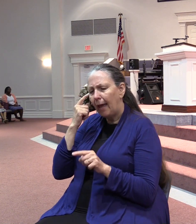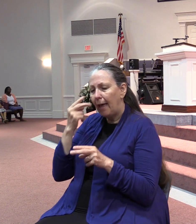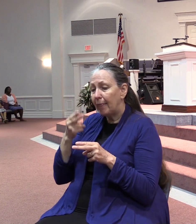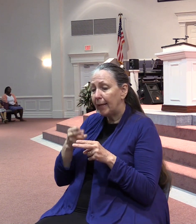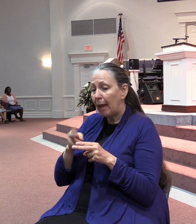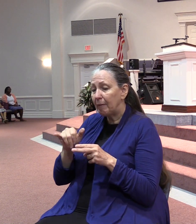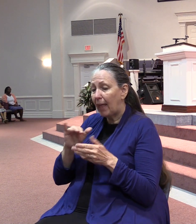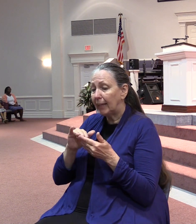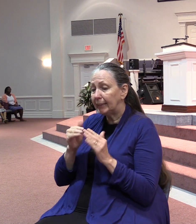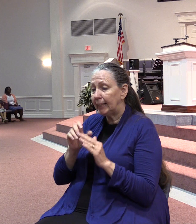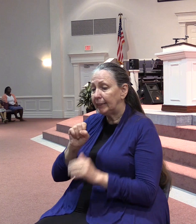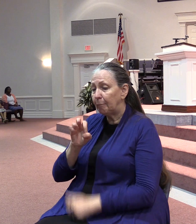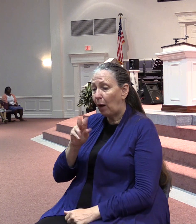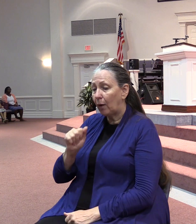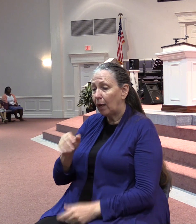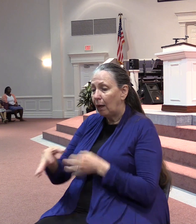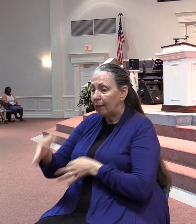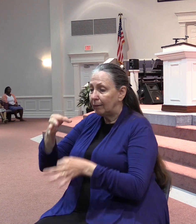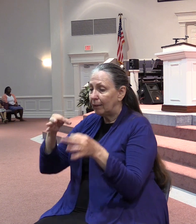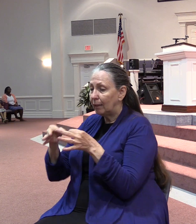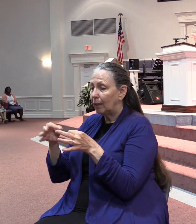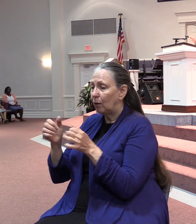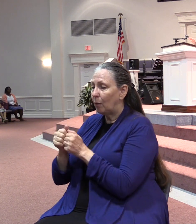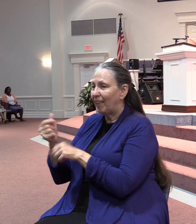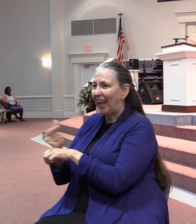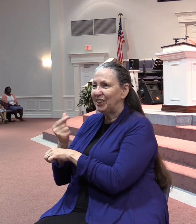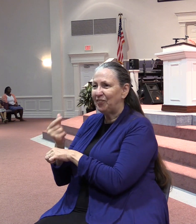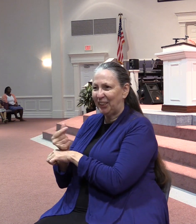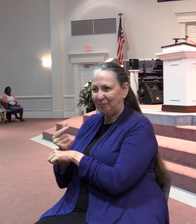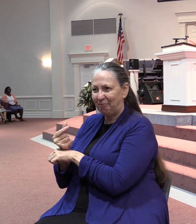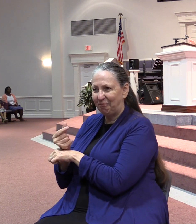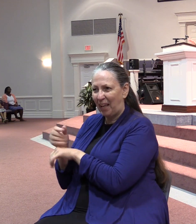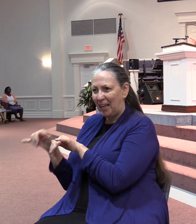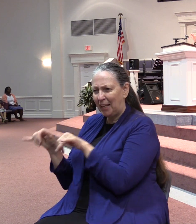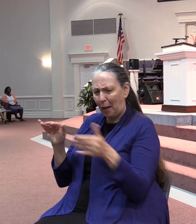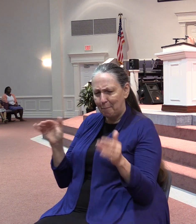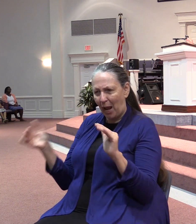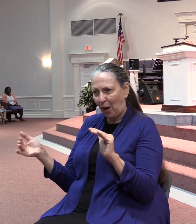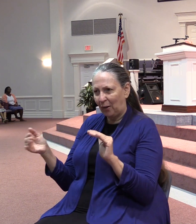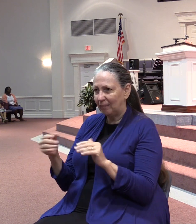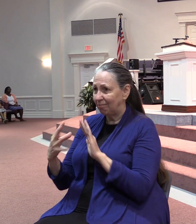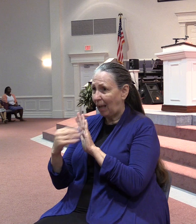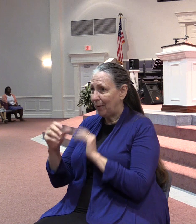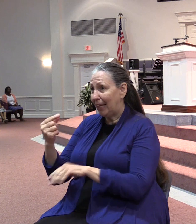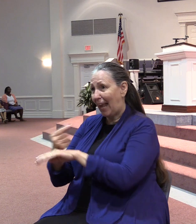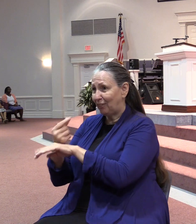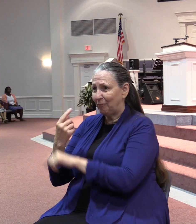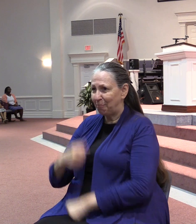of the city of Samaria with the name of our city. So everybody say